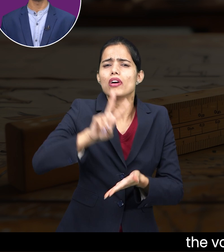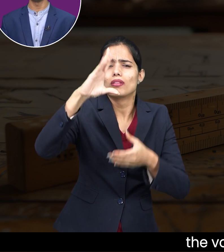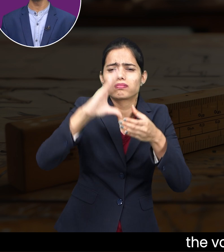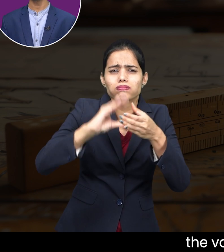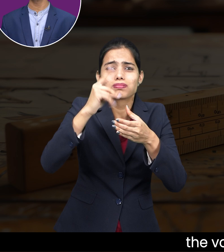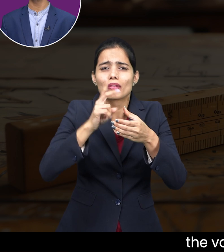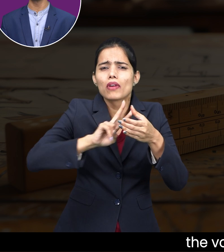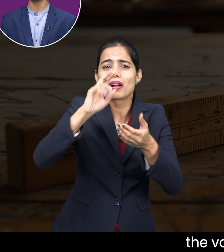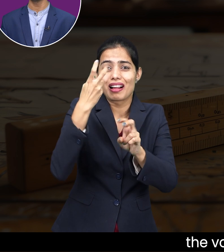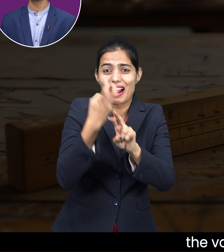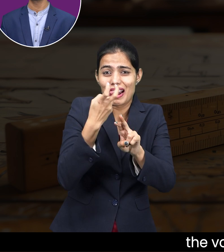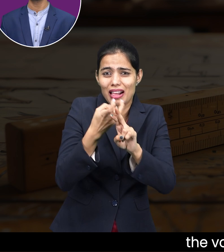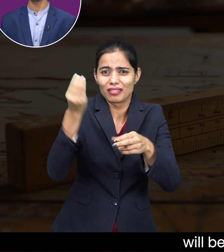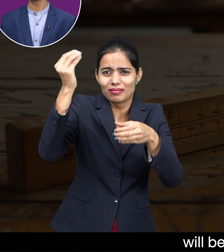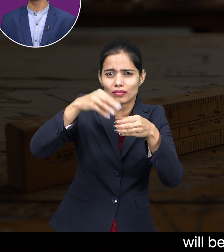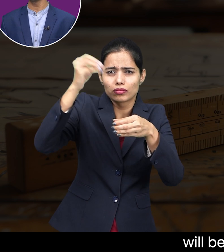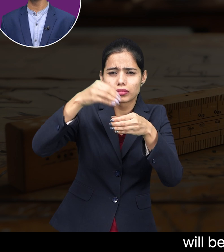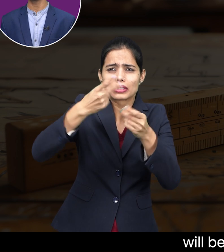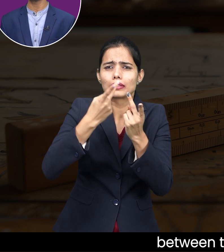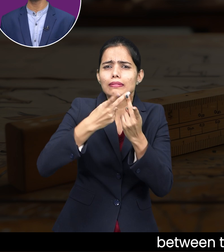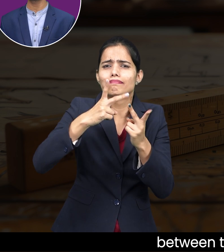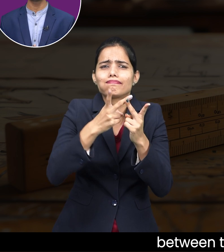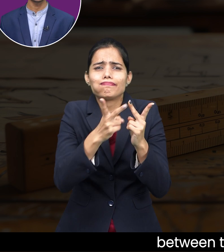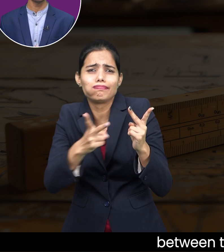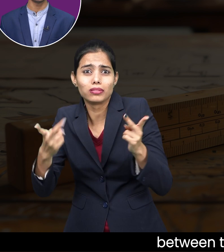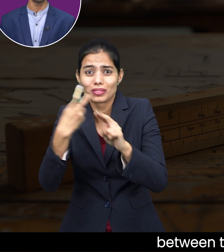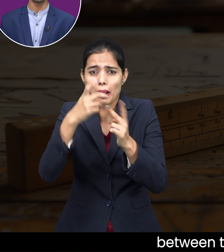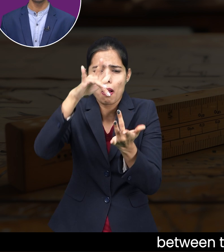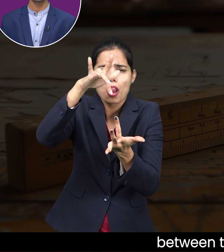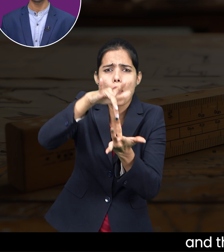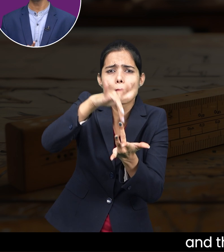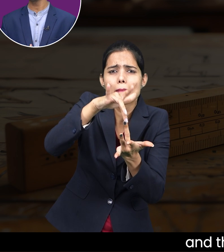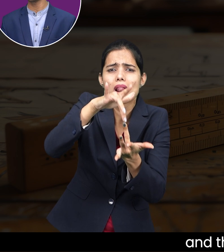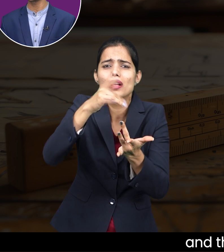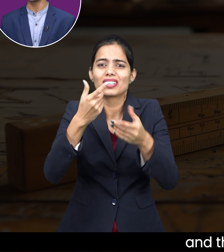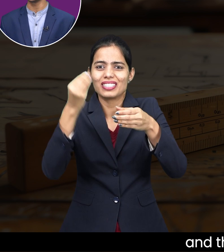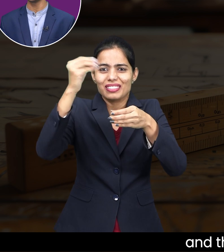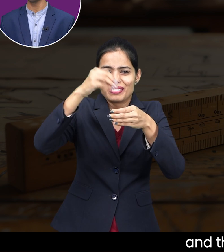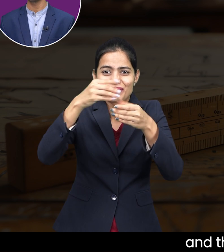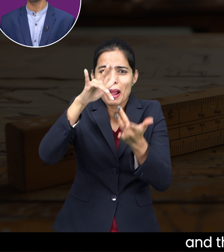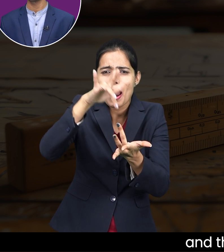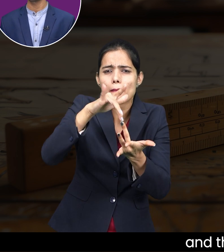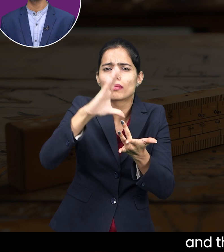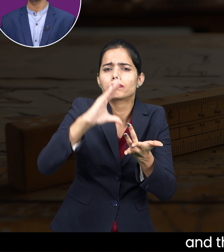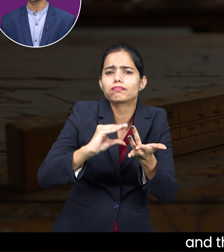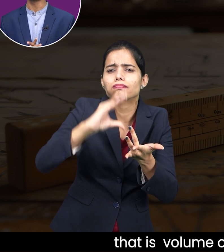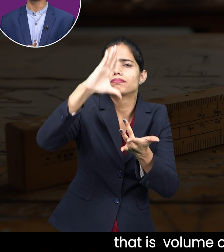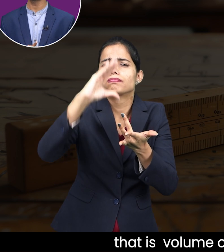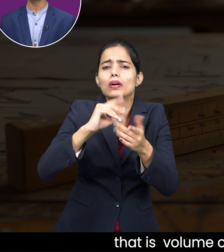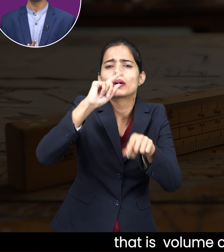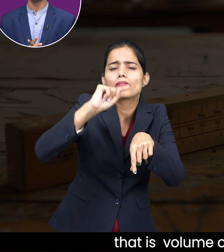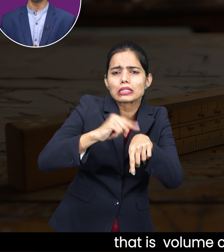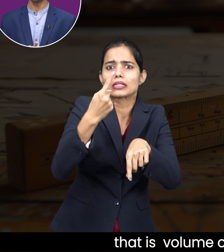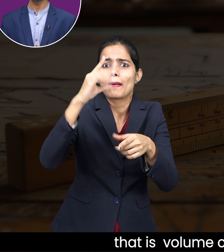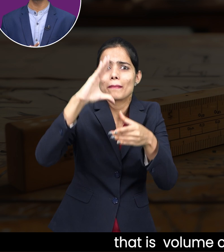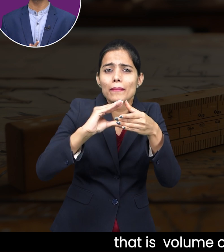Now, the volume of stone will be the difference between the second volume and the first volume. That